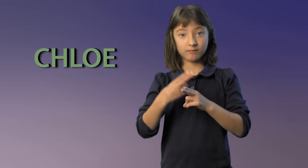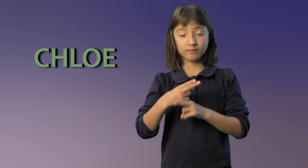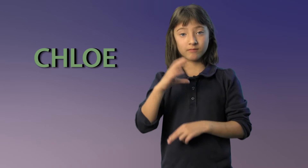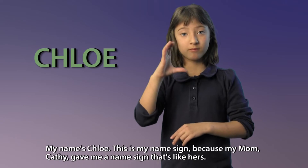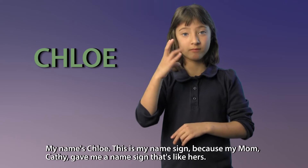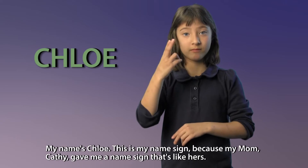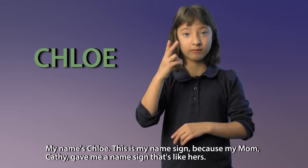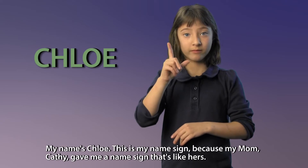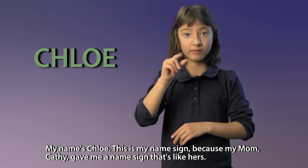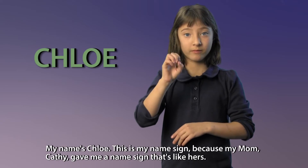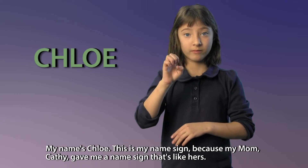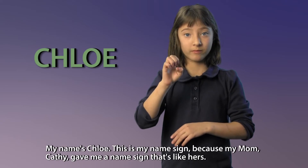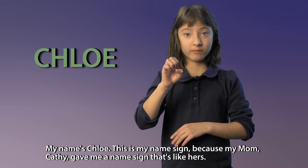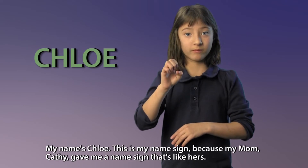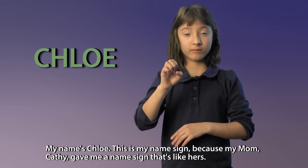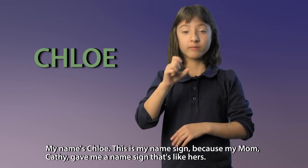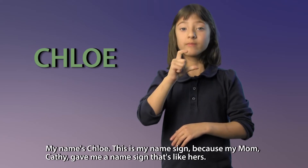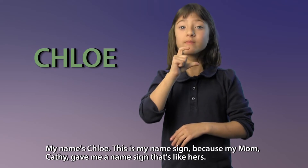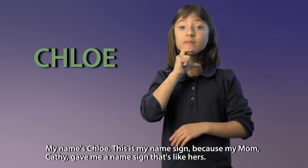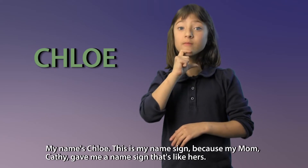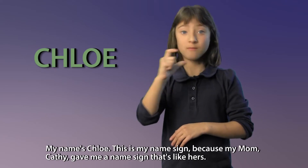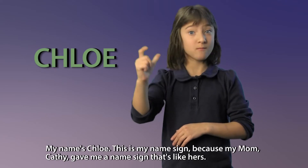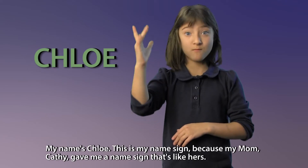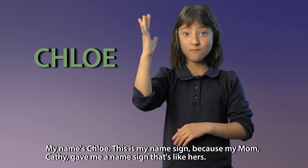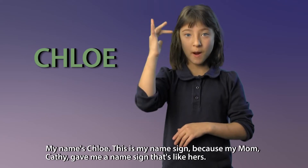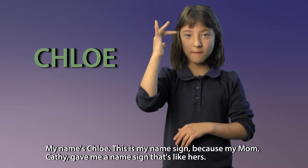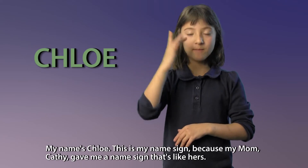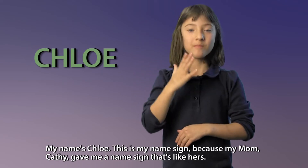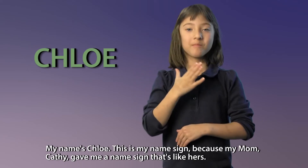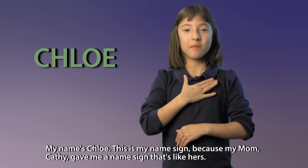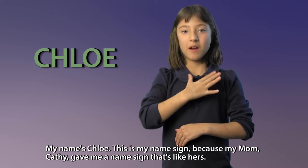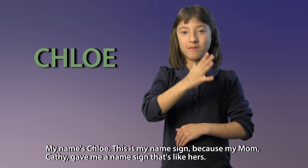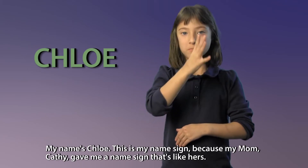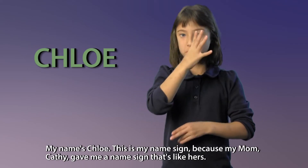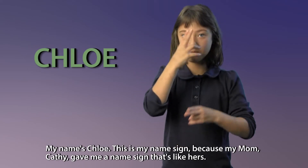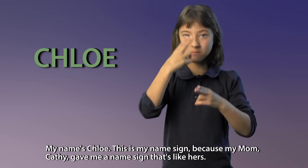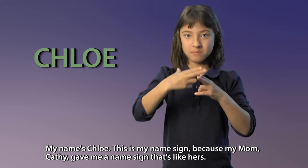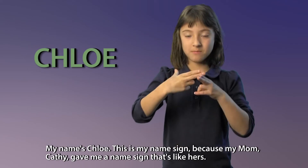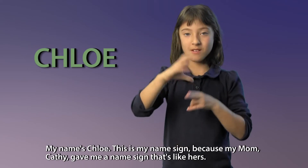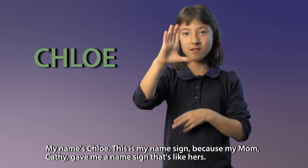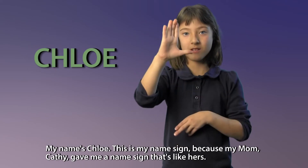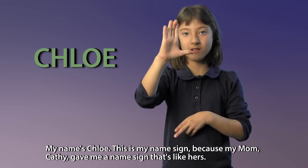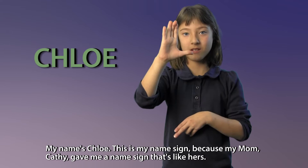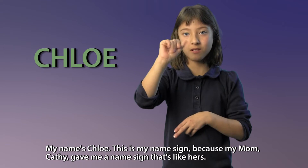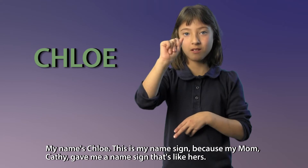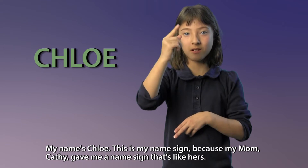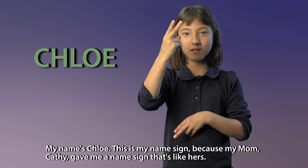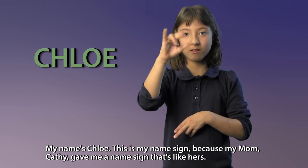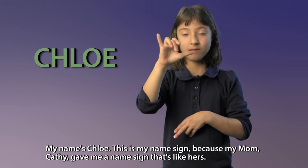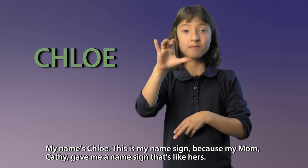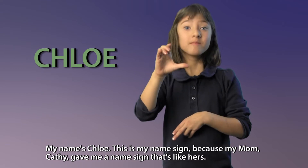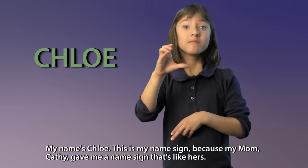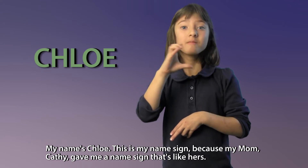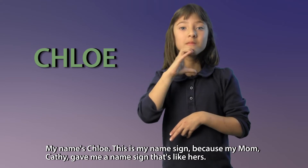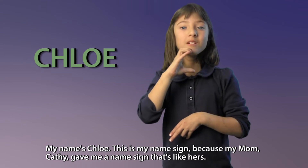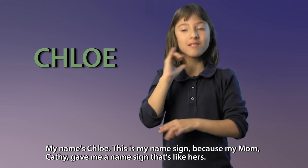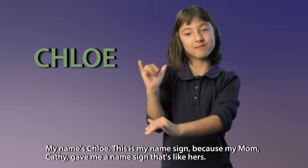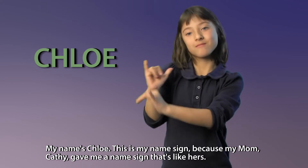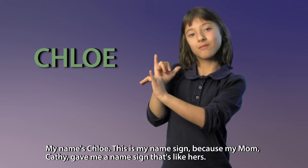My name's Chloe. This is my name sign because my mom, Kathy, gave me a name